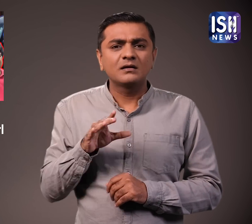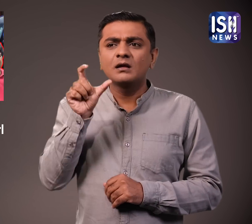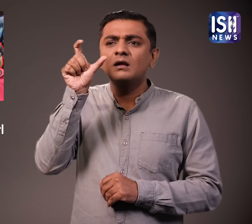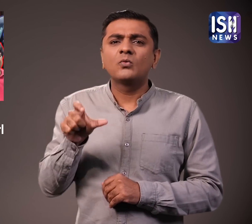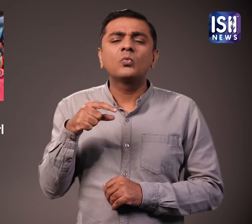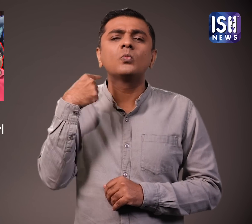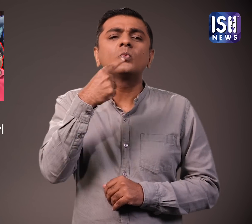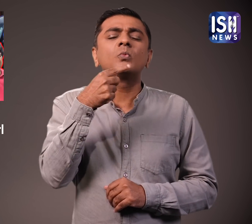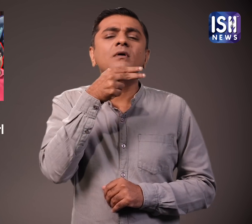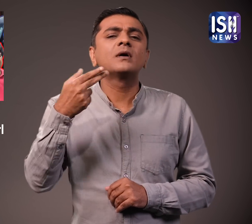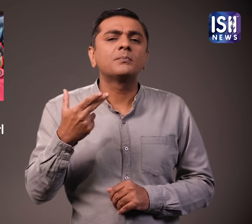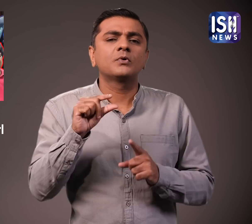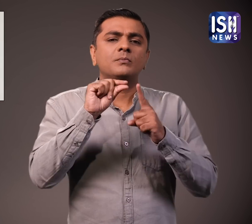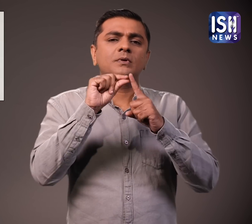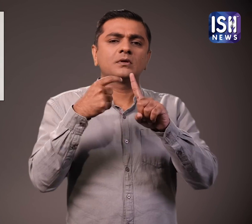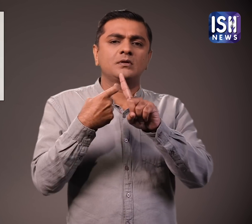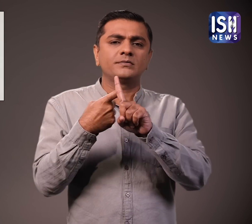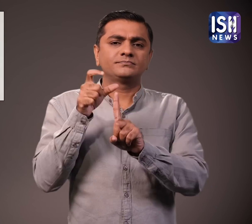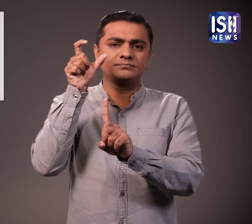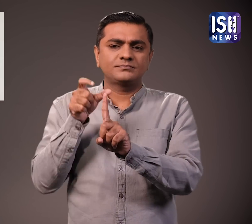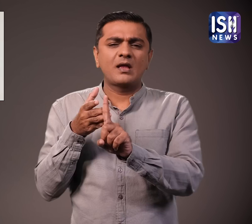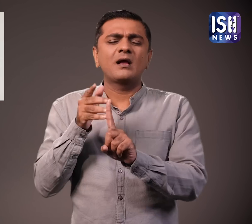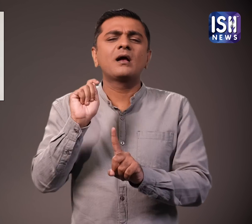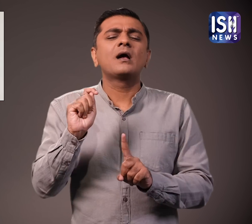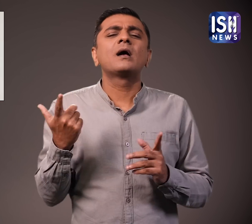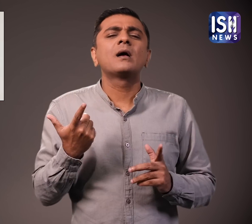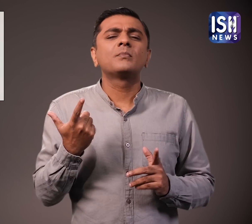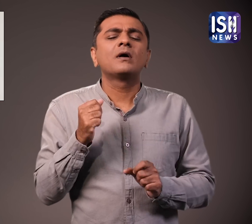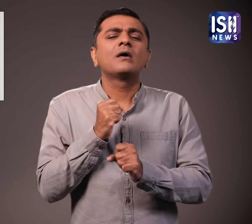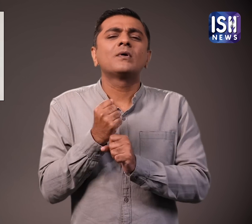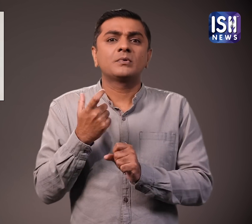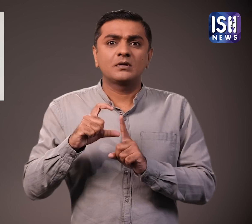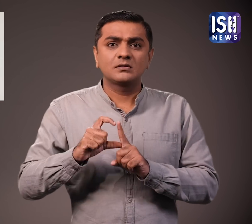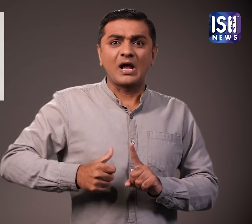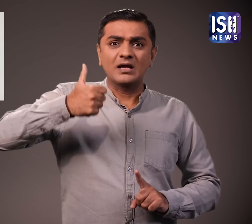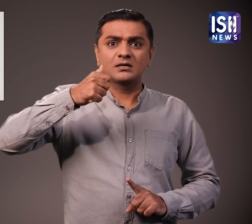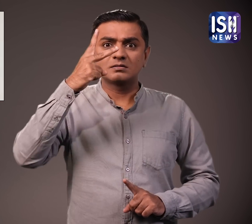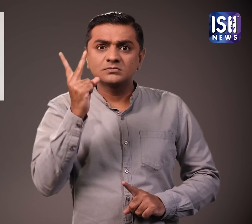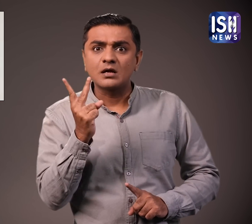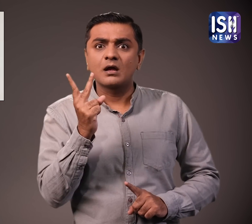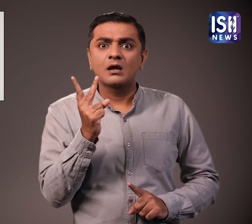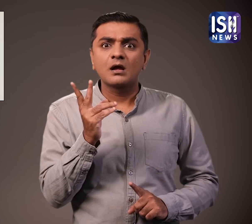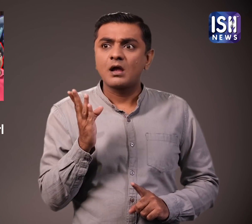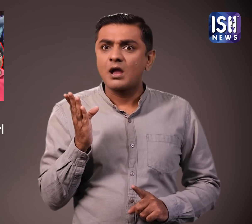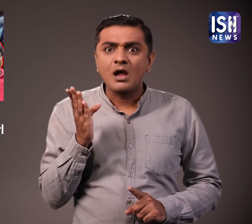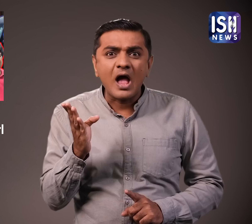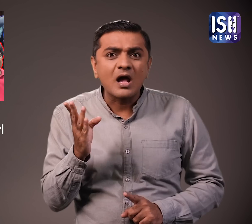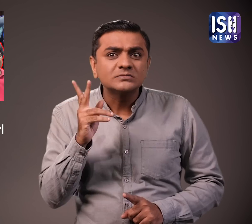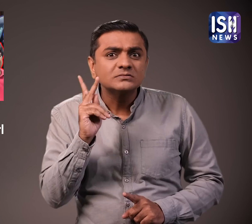His name is Premodair Khakha and he is the Associate Director at Delhi's Women & Child